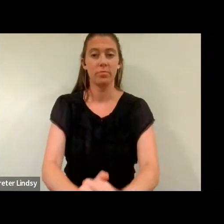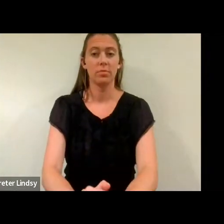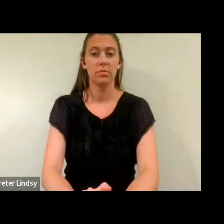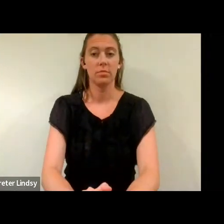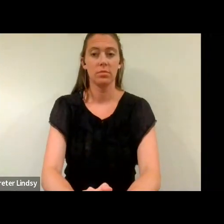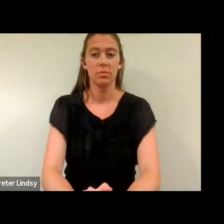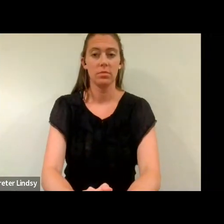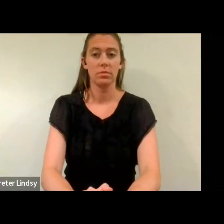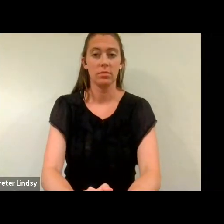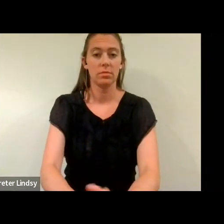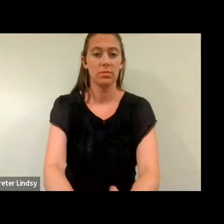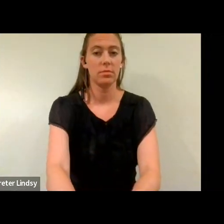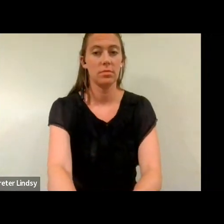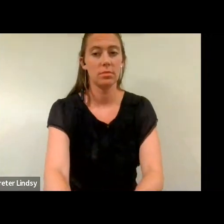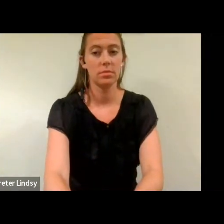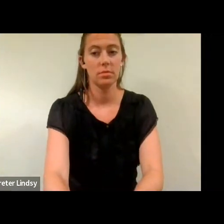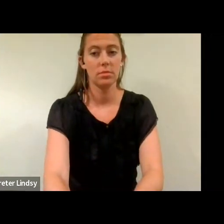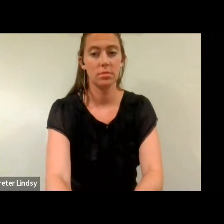Dr. Rhodes.